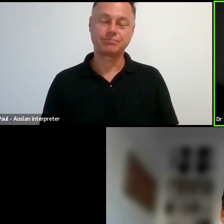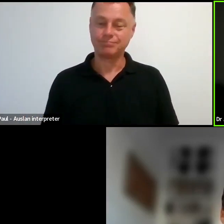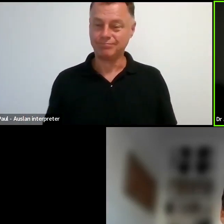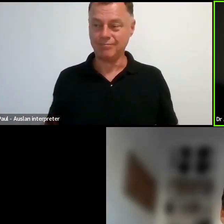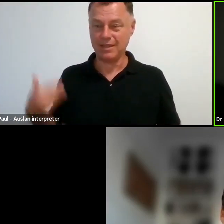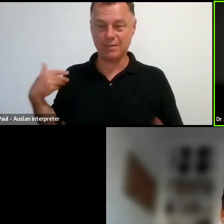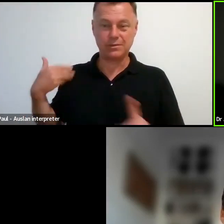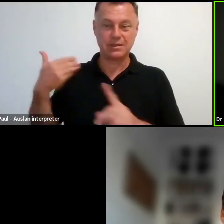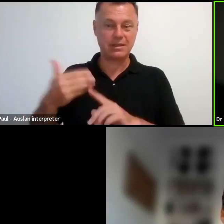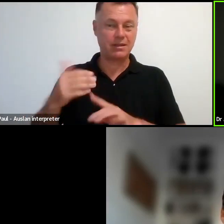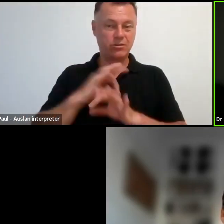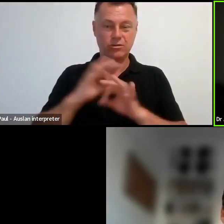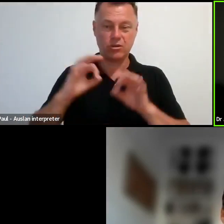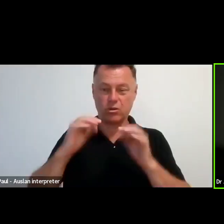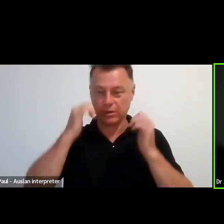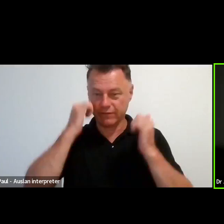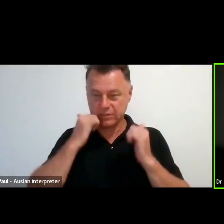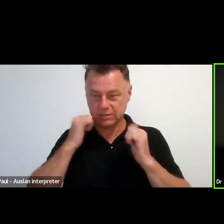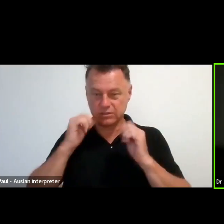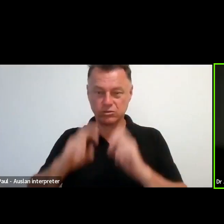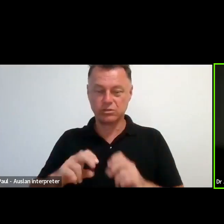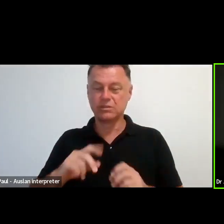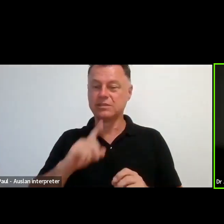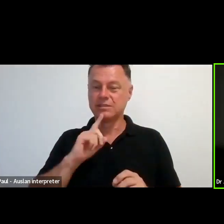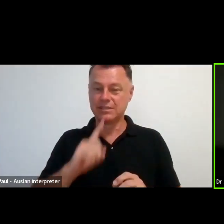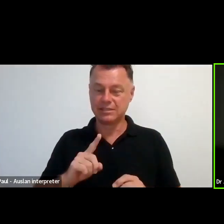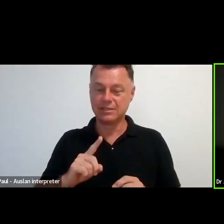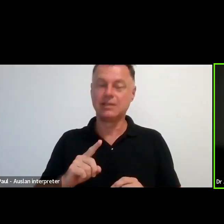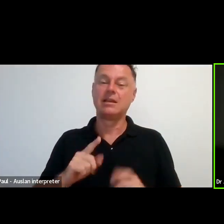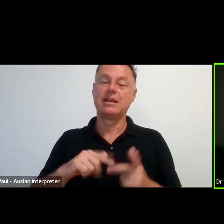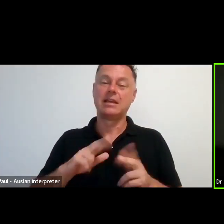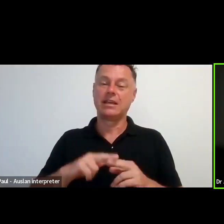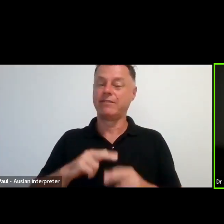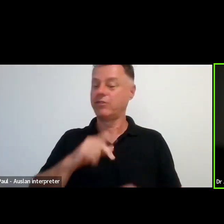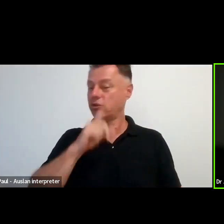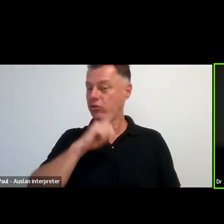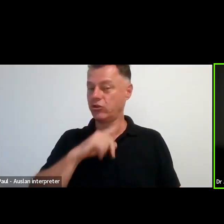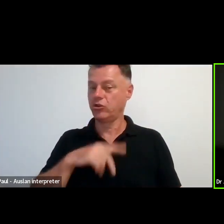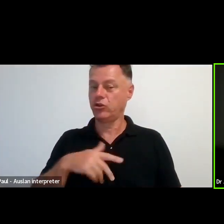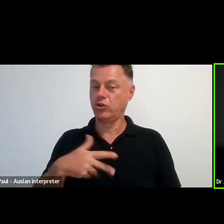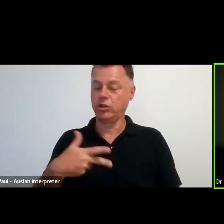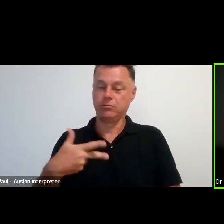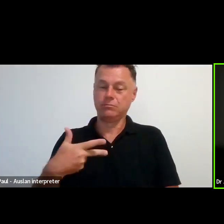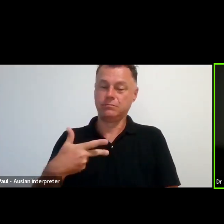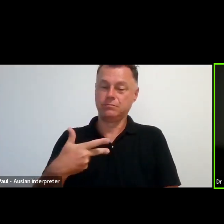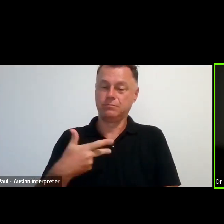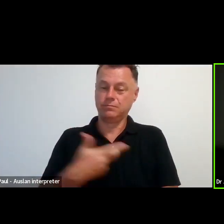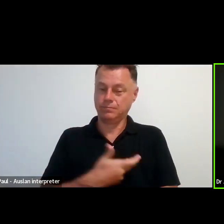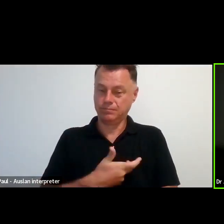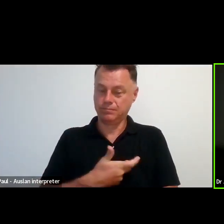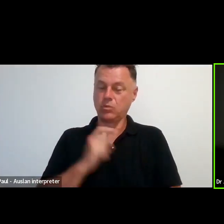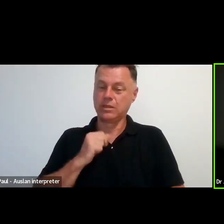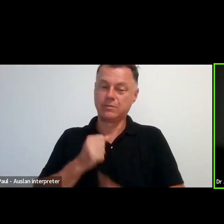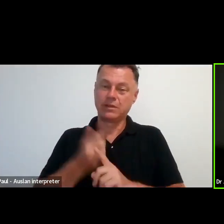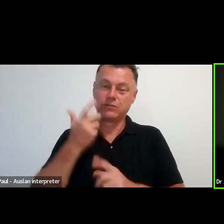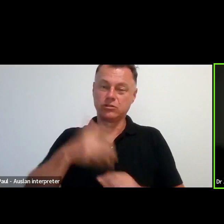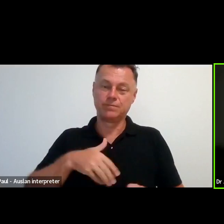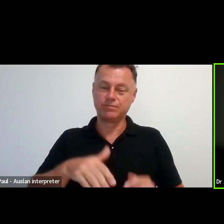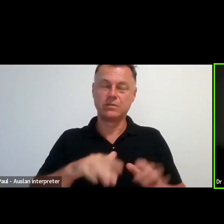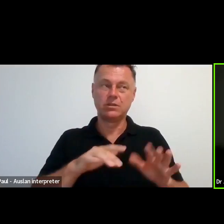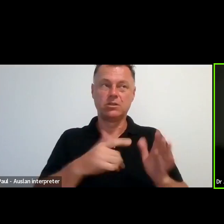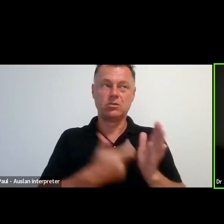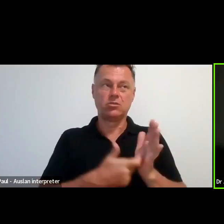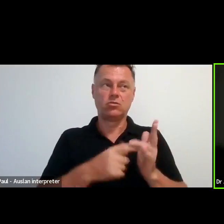evidence to suggest that there is impacts on fertility. So the Royal Australian and New Zealand College